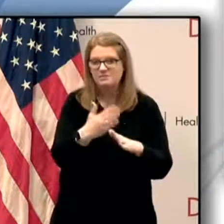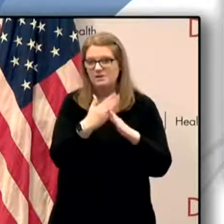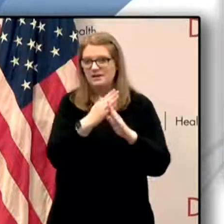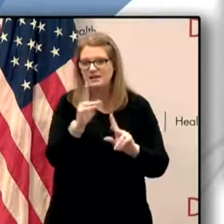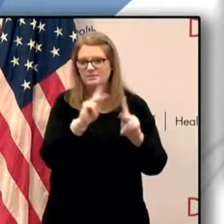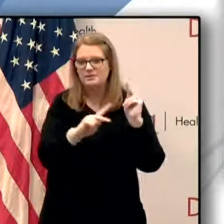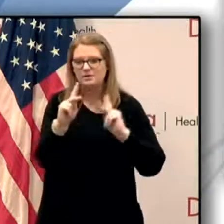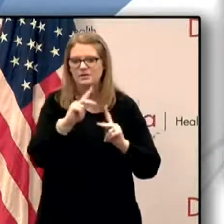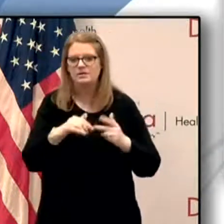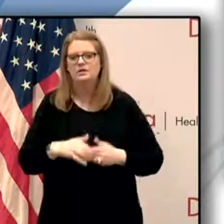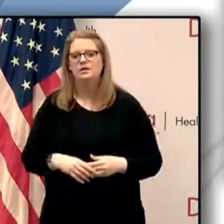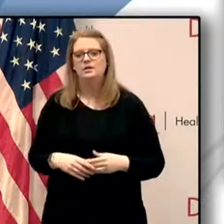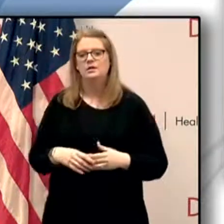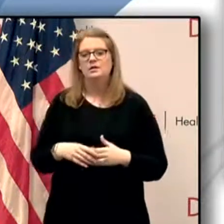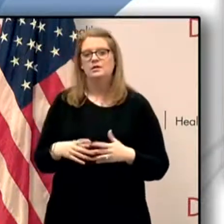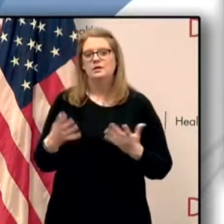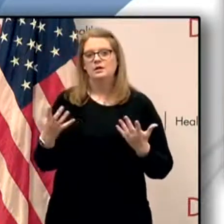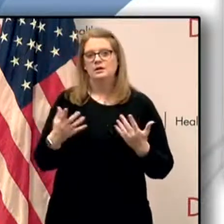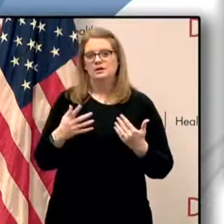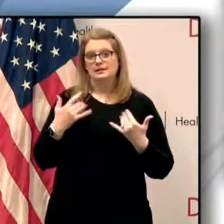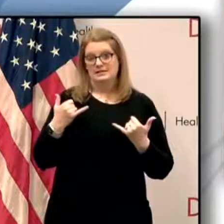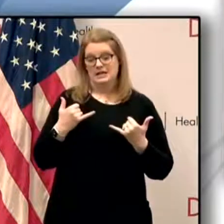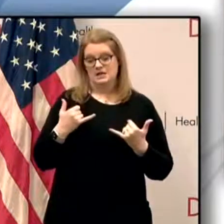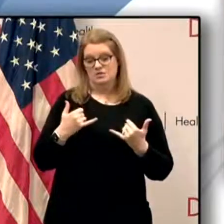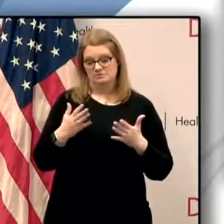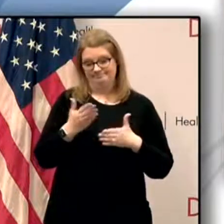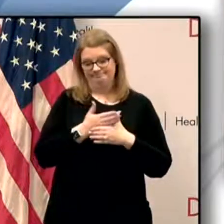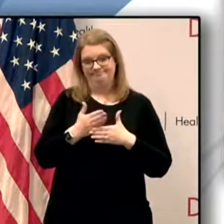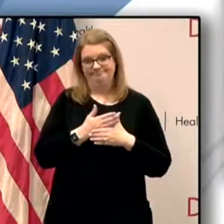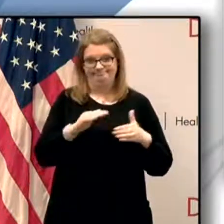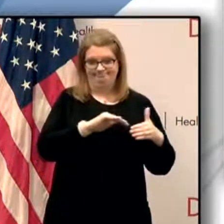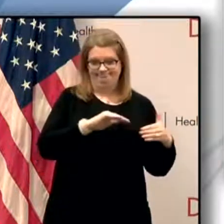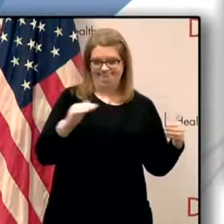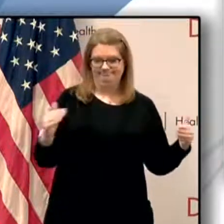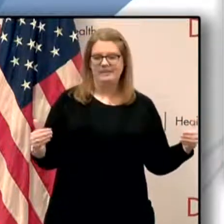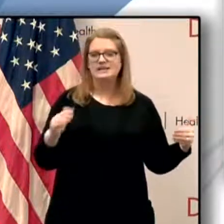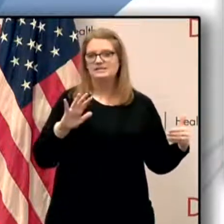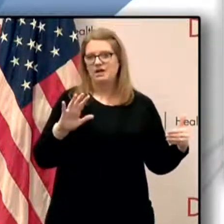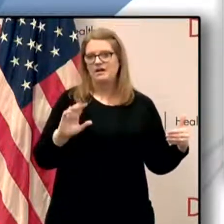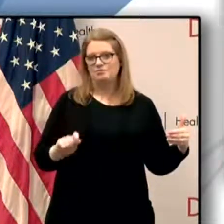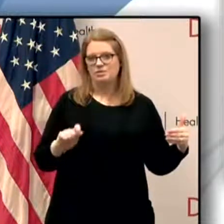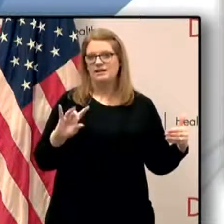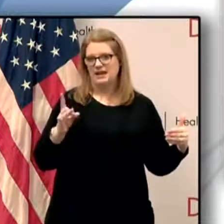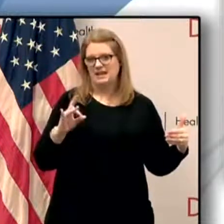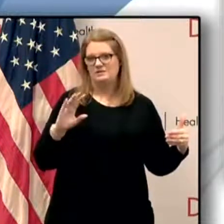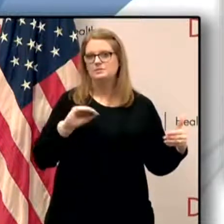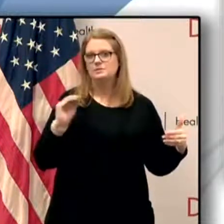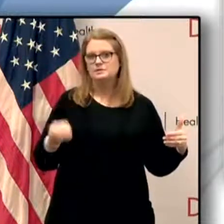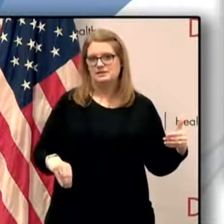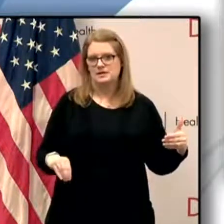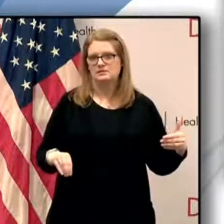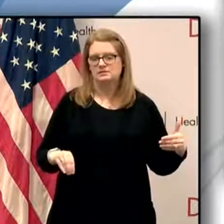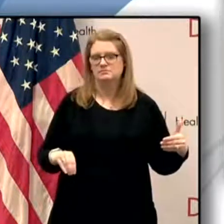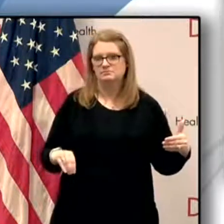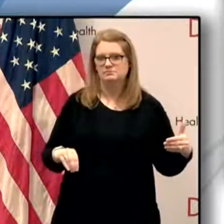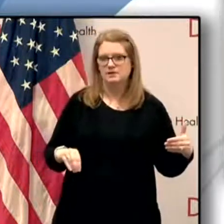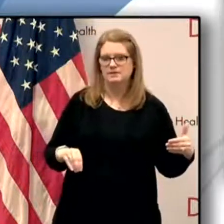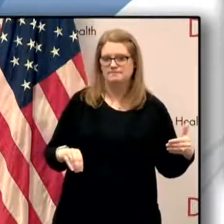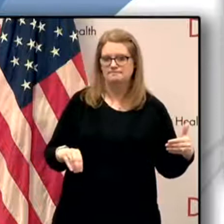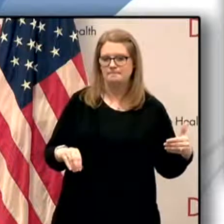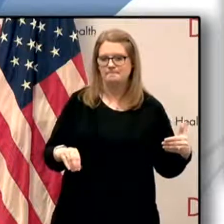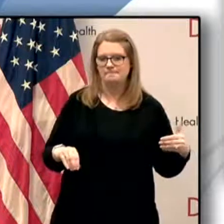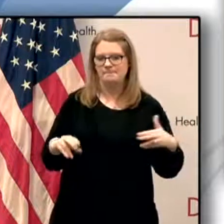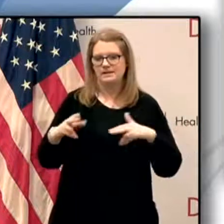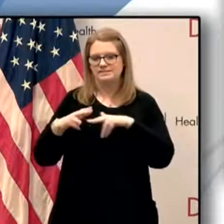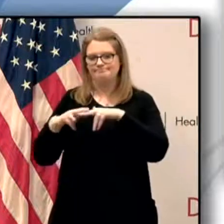lowest we've been at. Now we're at 5.8%. It's the lowest since we were back at 5.6 on April 20th, and it's down a